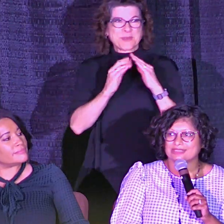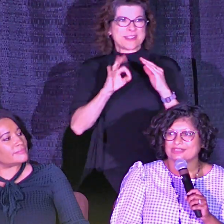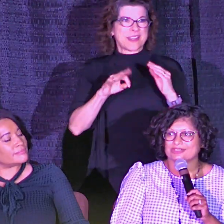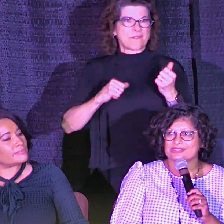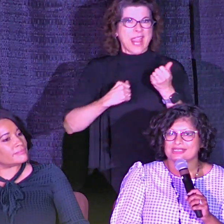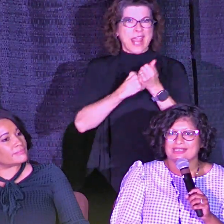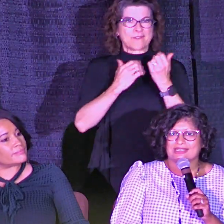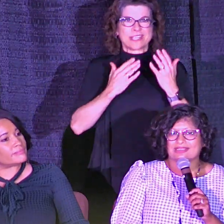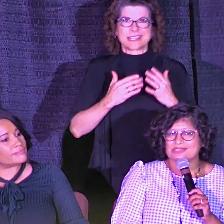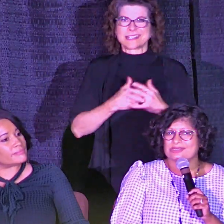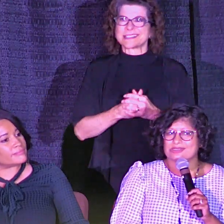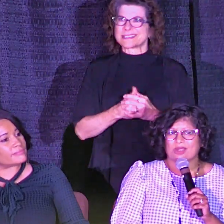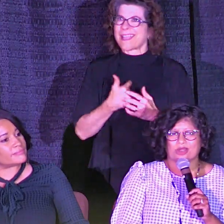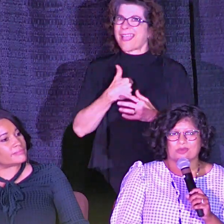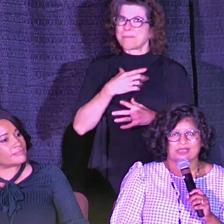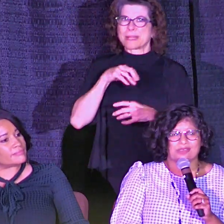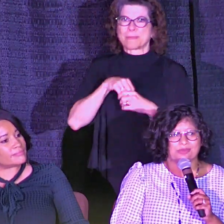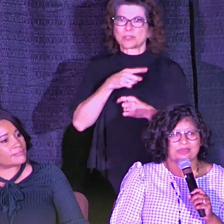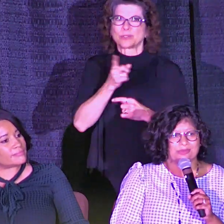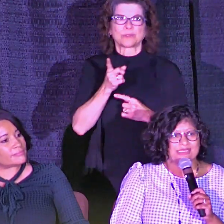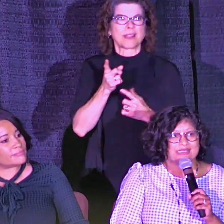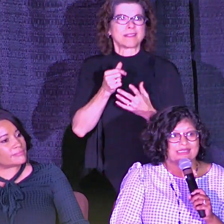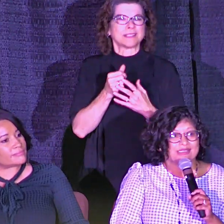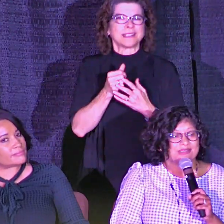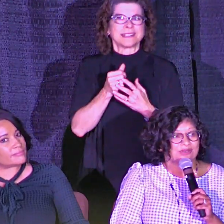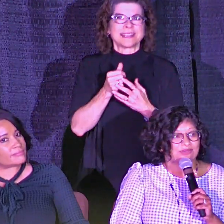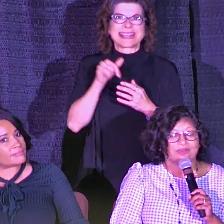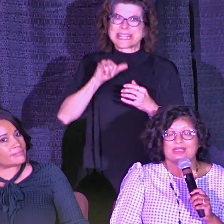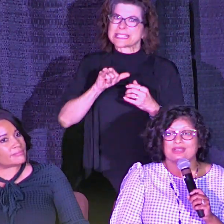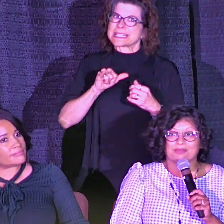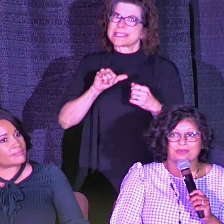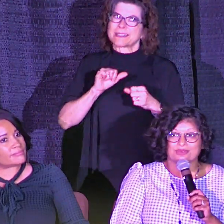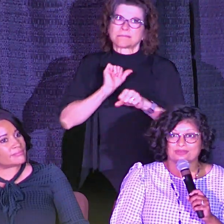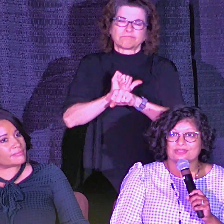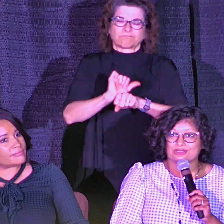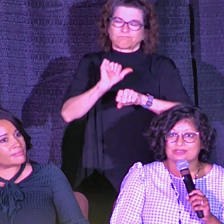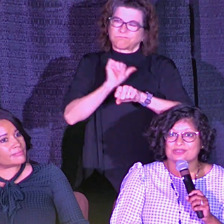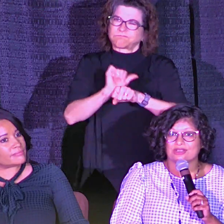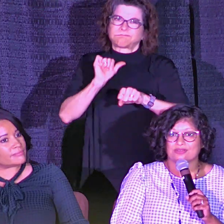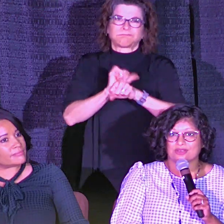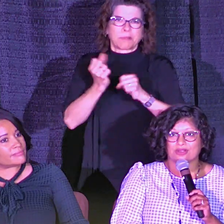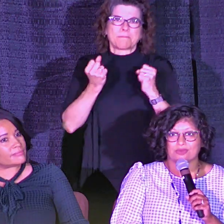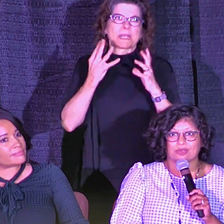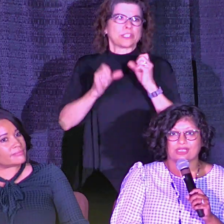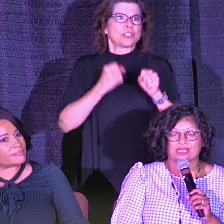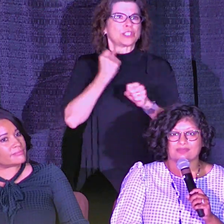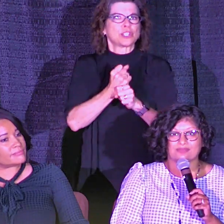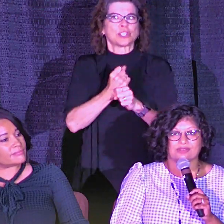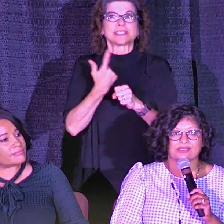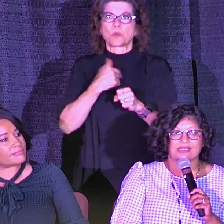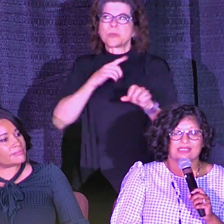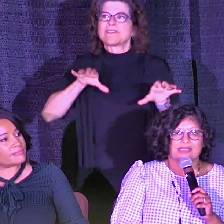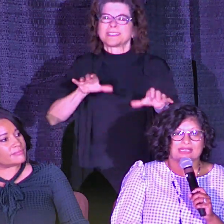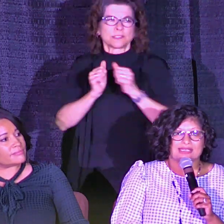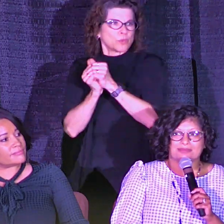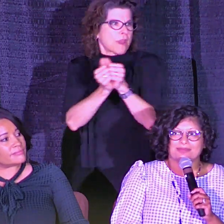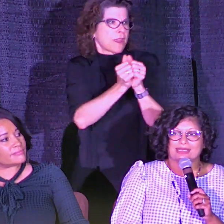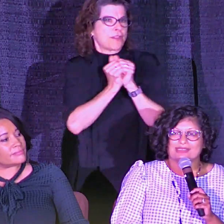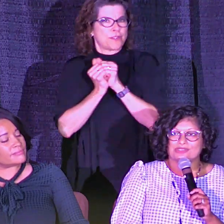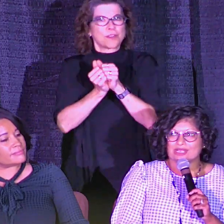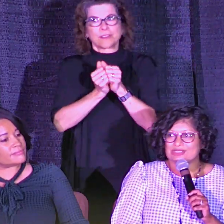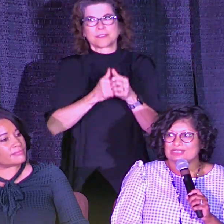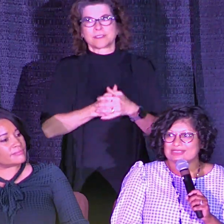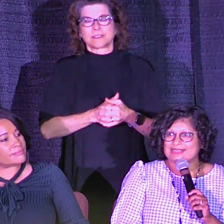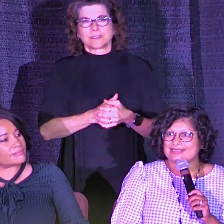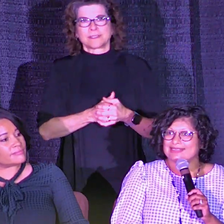many years, like this is hard won, and we did this over a number of years, all of our hard work and effort